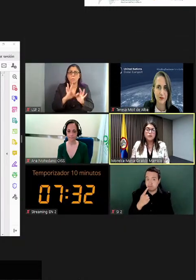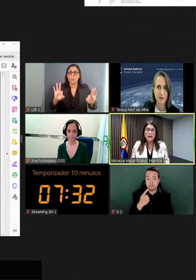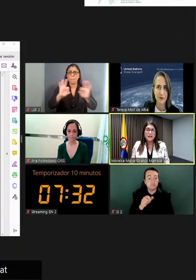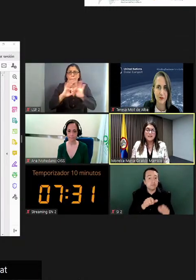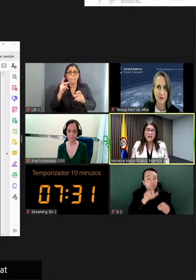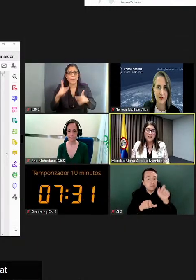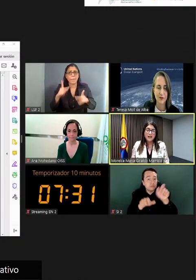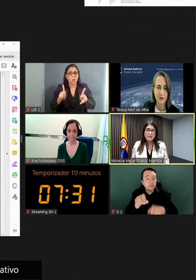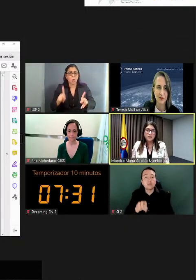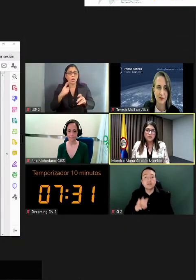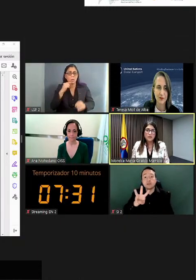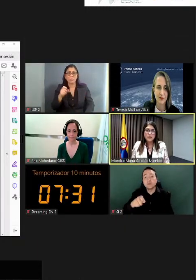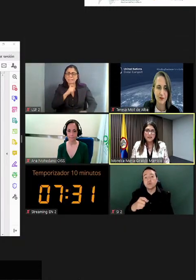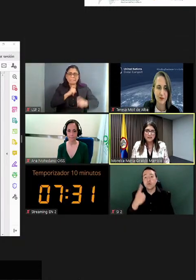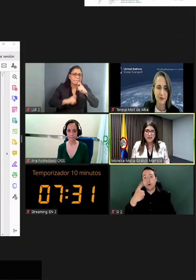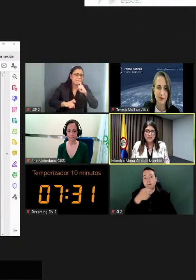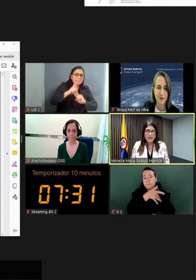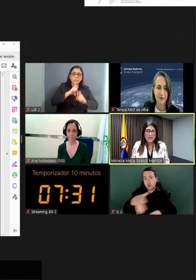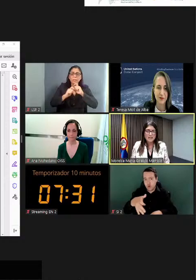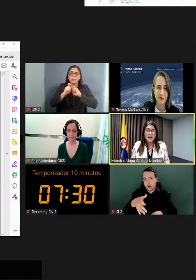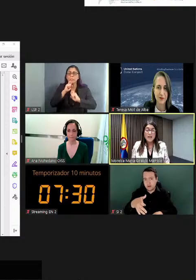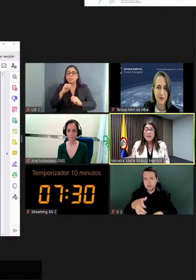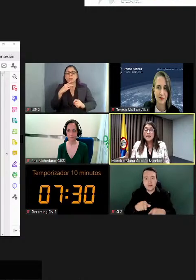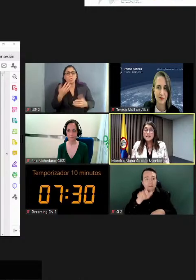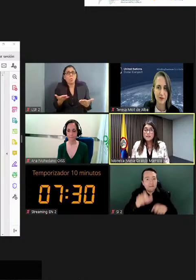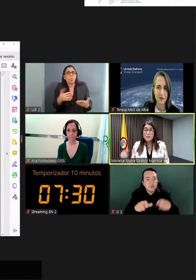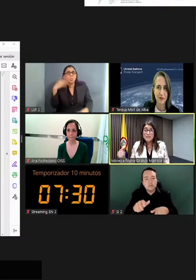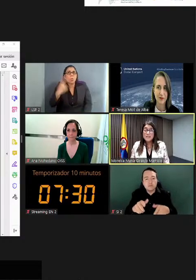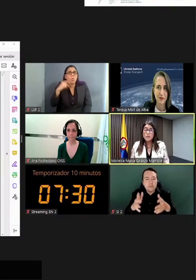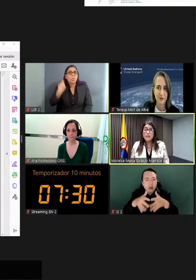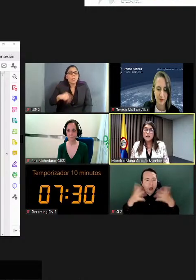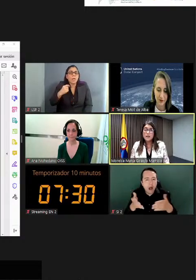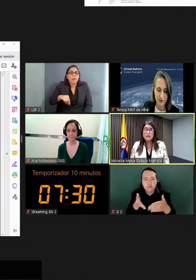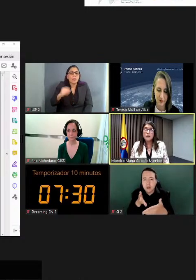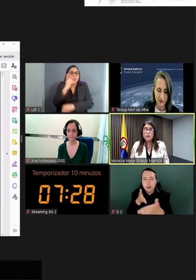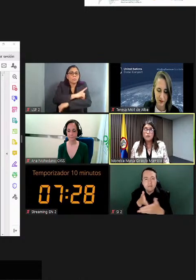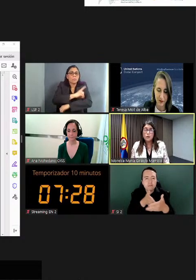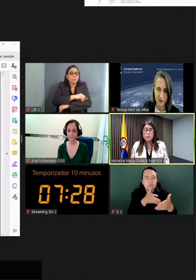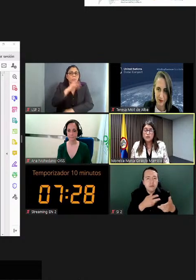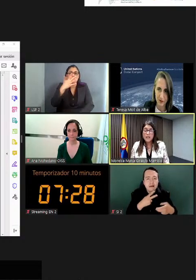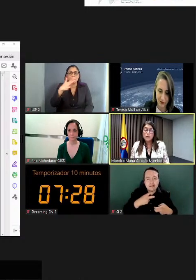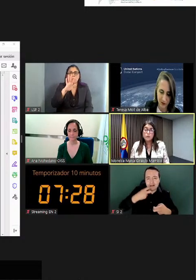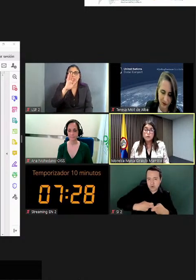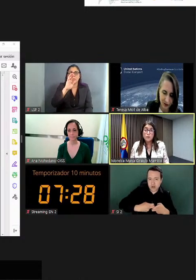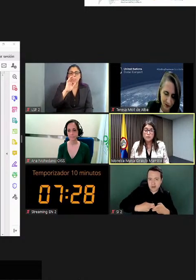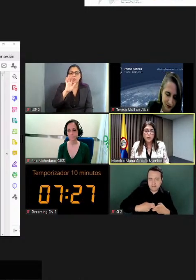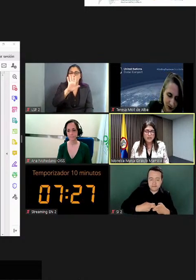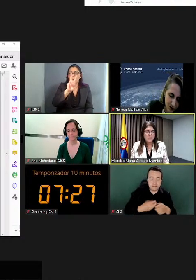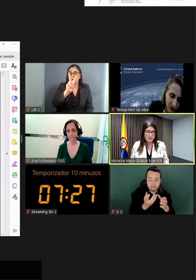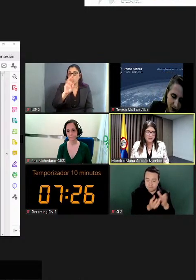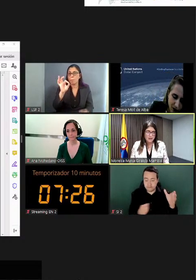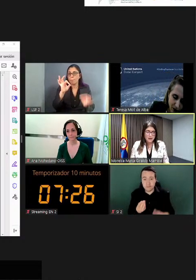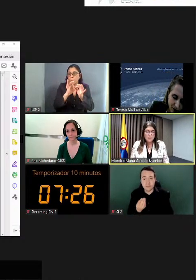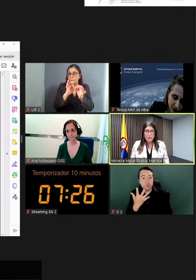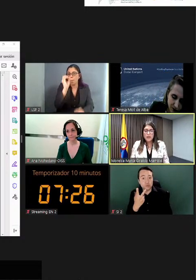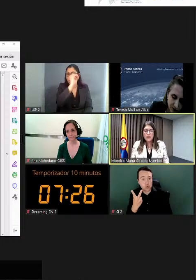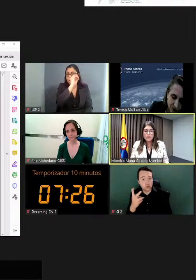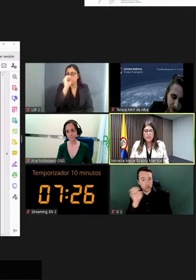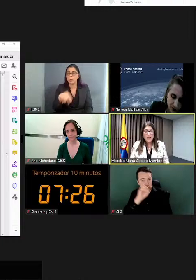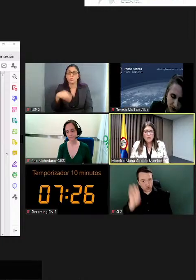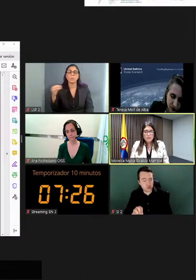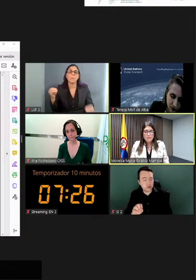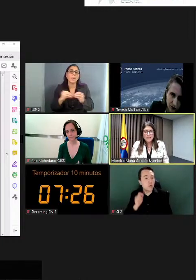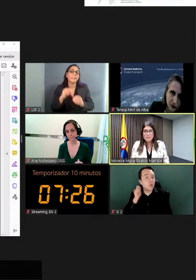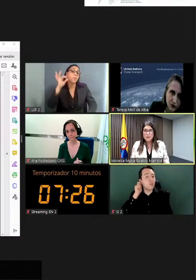million people who have difficulties in our daily activities and out of them more than 52